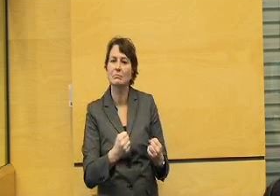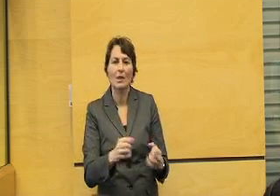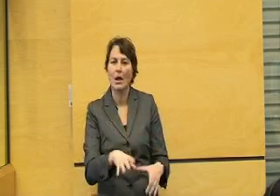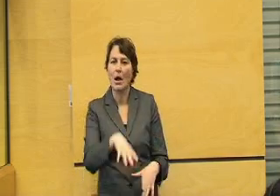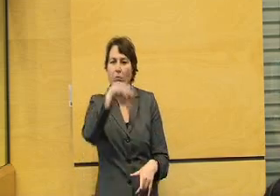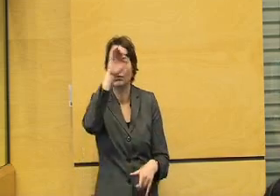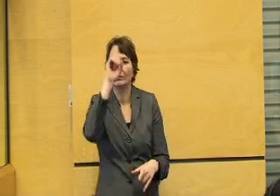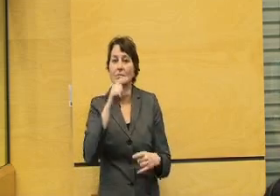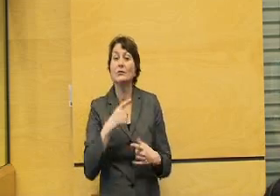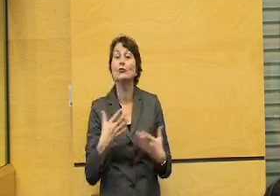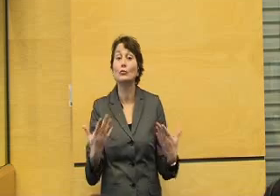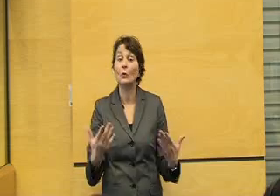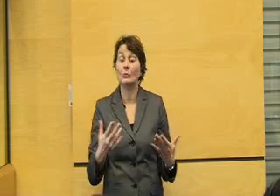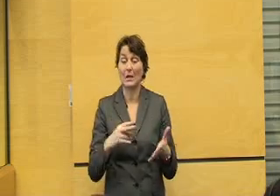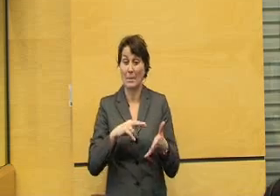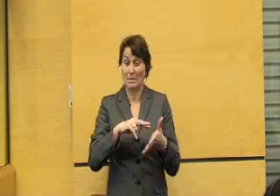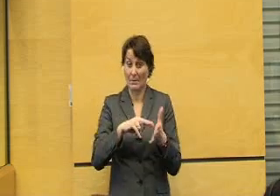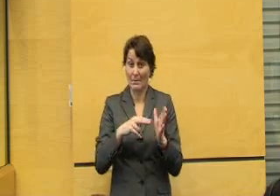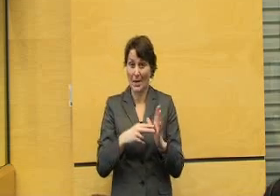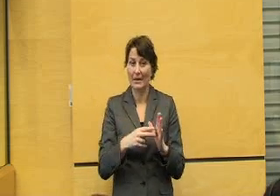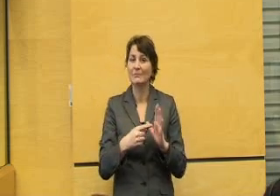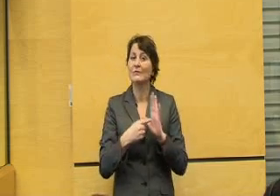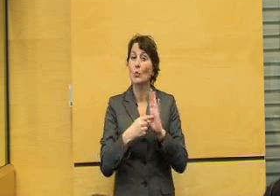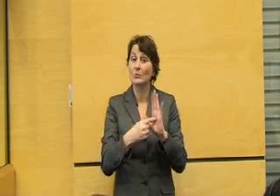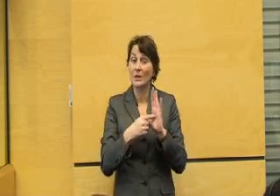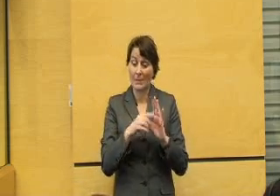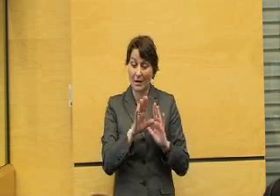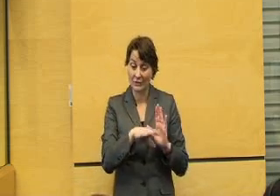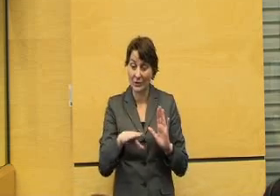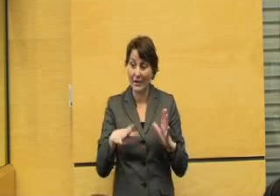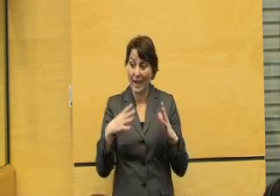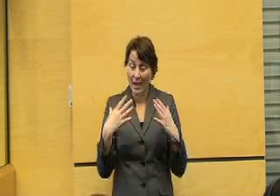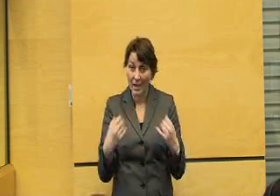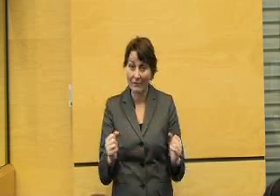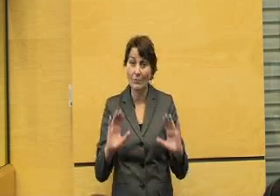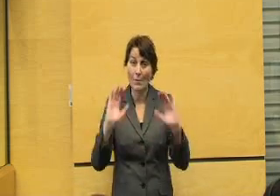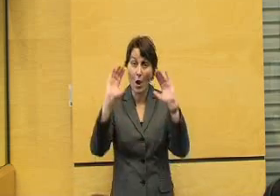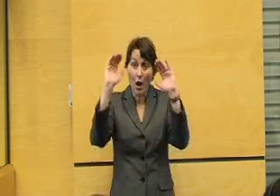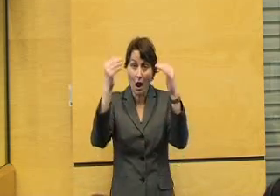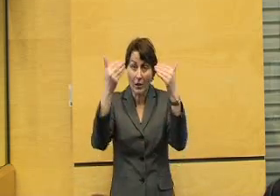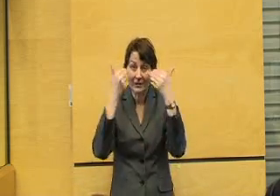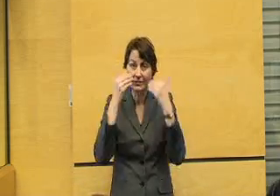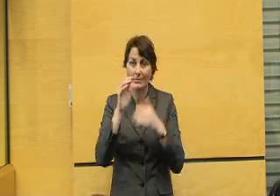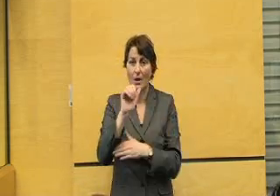about children with autism or